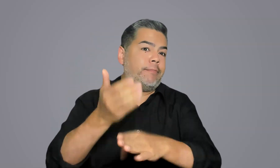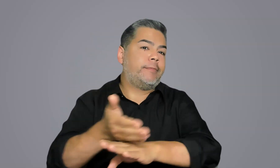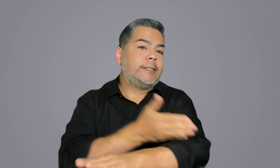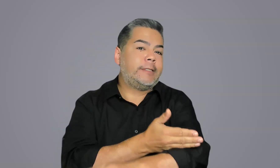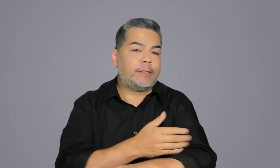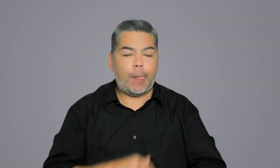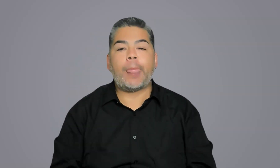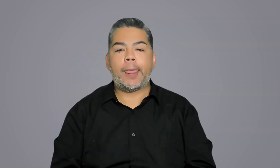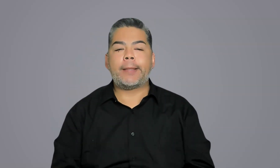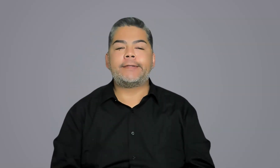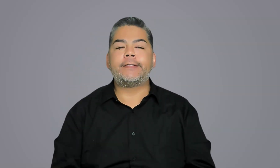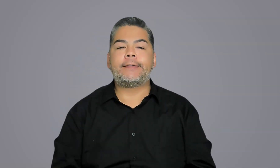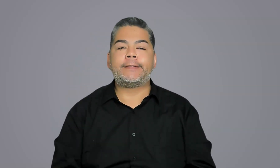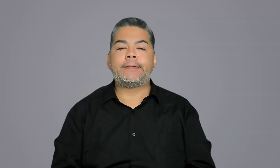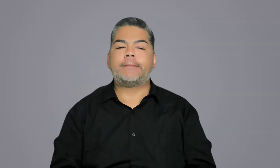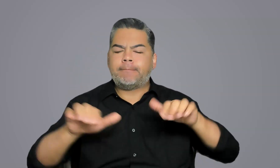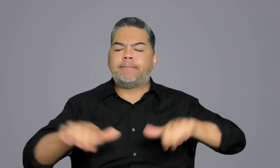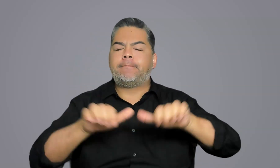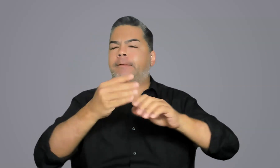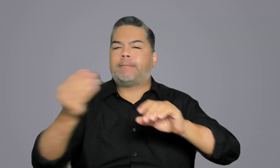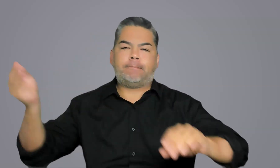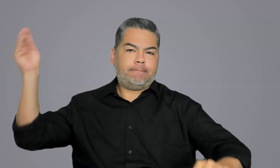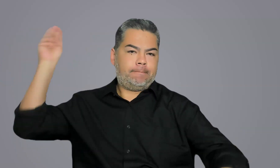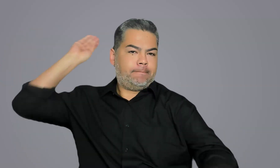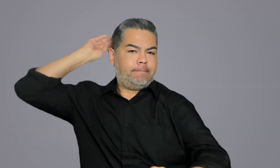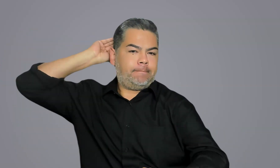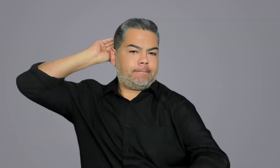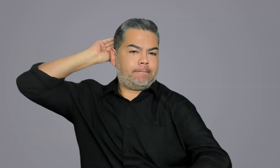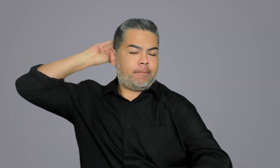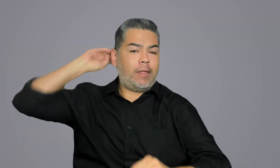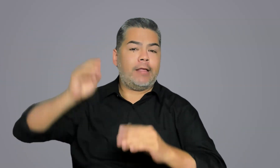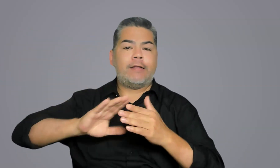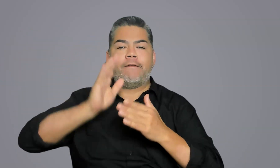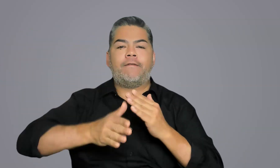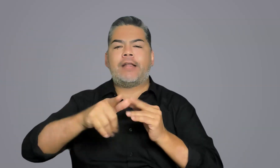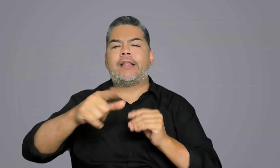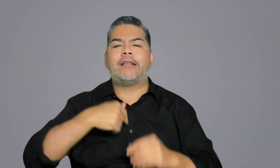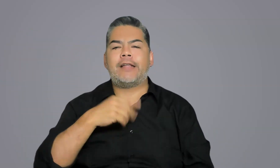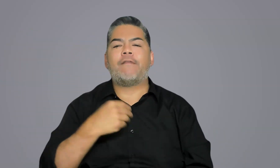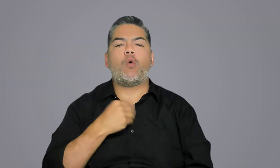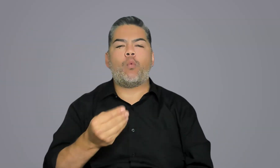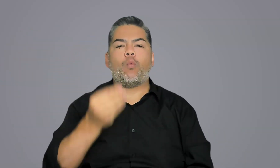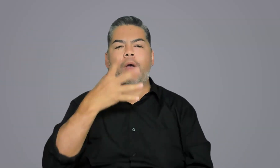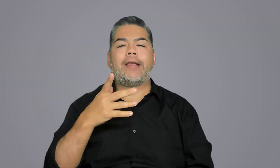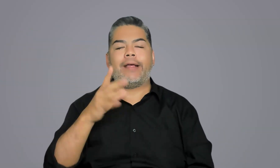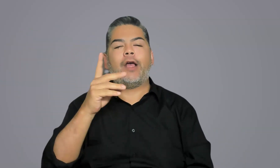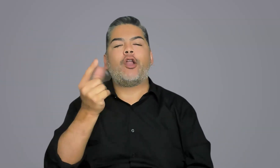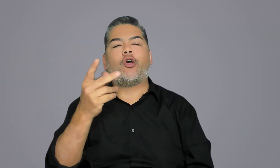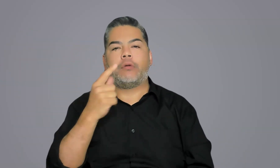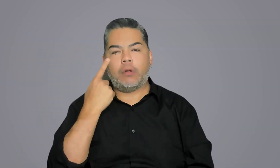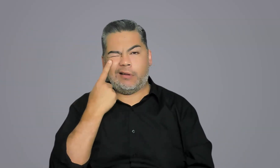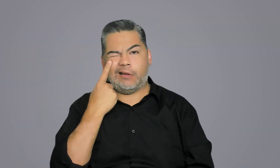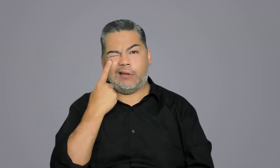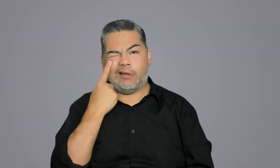Some best practice to remember, and to finish us off and to finalize this, I've got a white dog winking at the camera with its